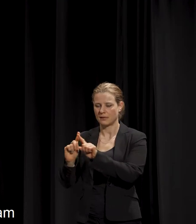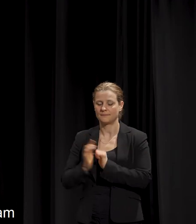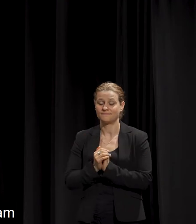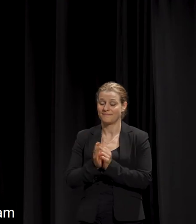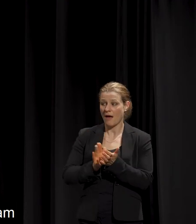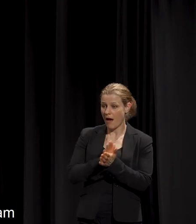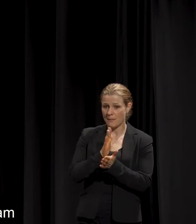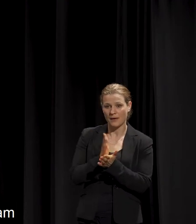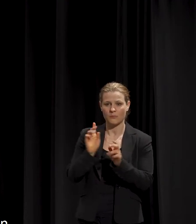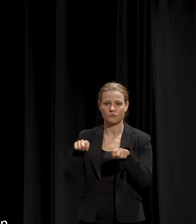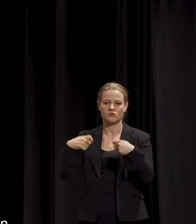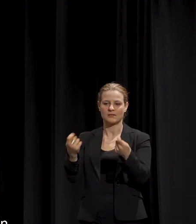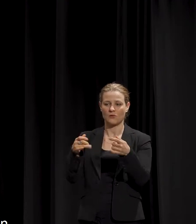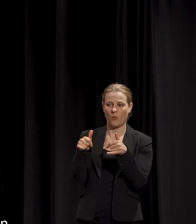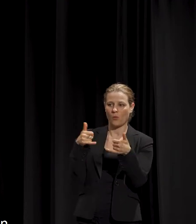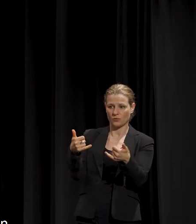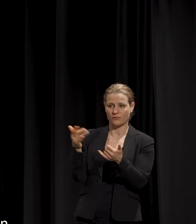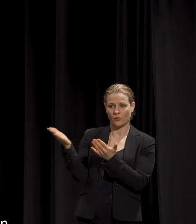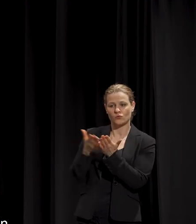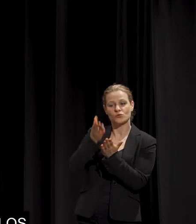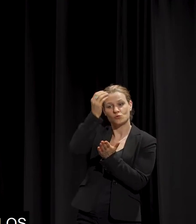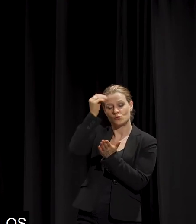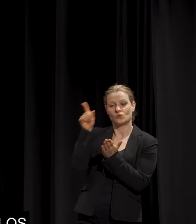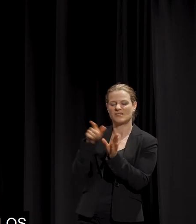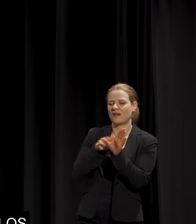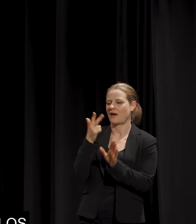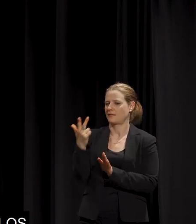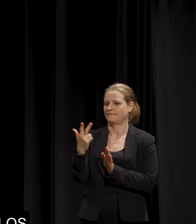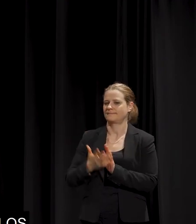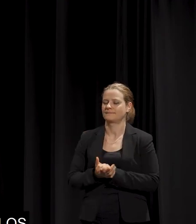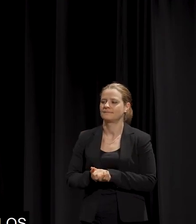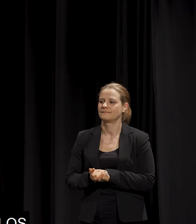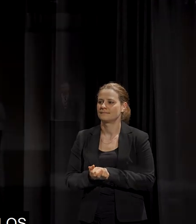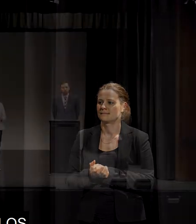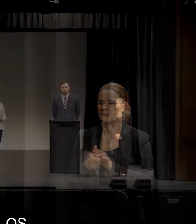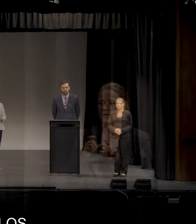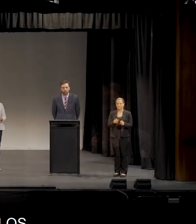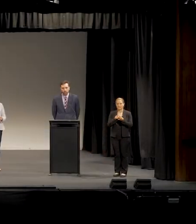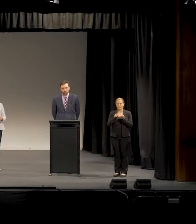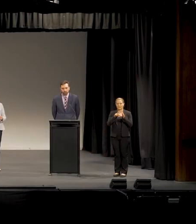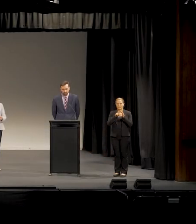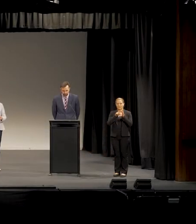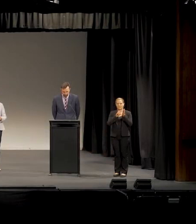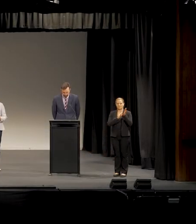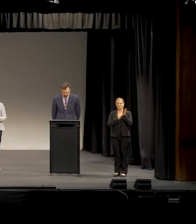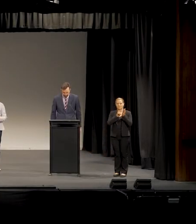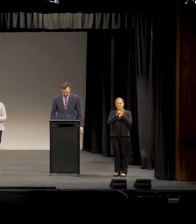am delighted to present Academic Effort Awards to students in Year 8. Demetra Dracopoulos.